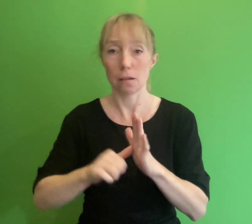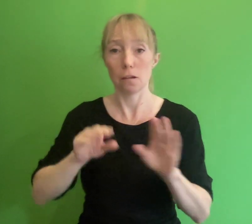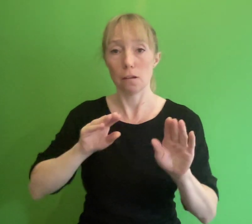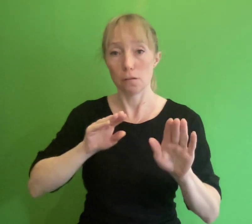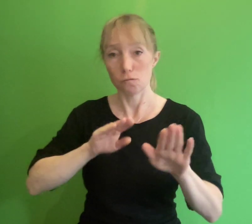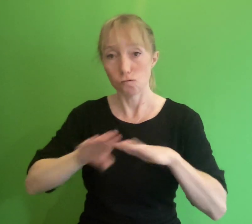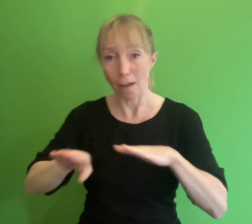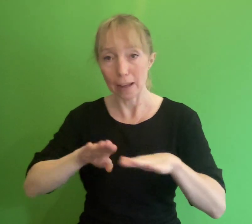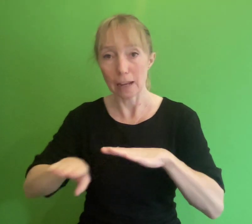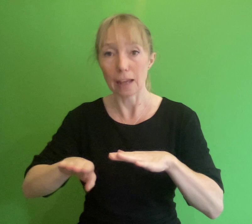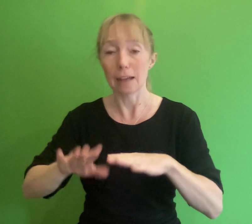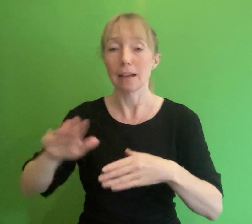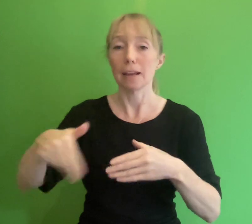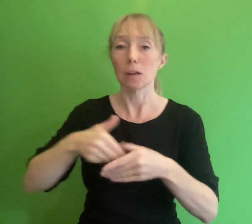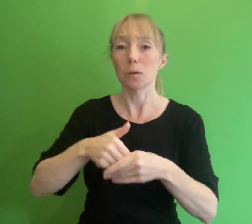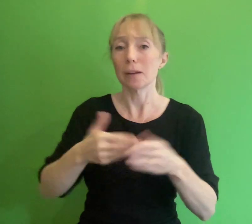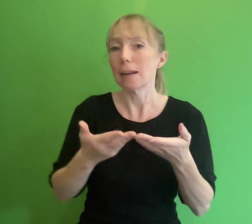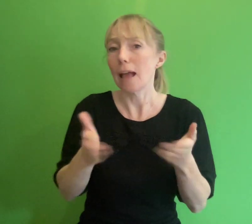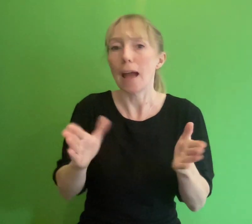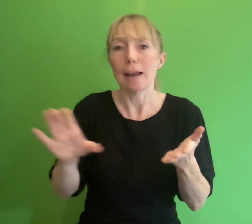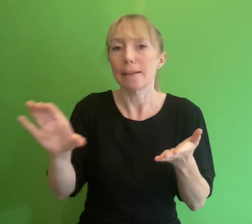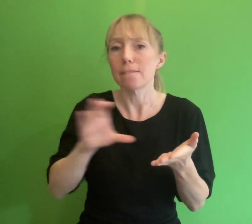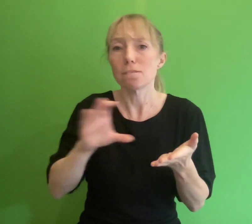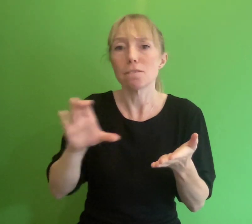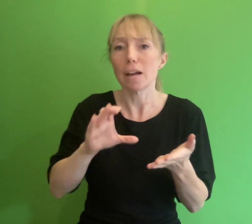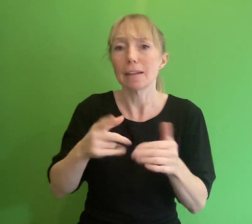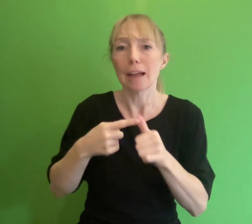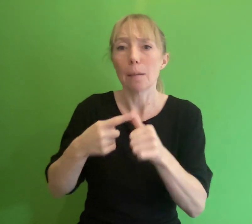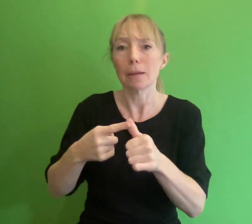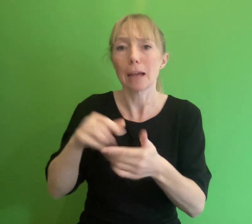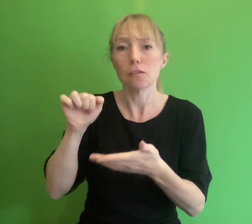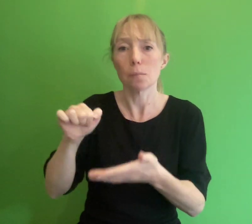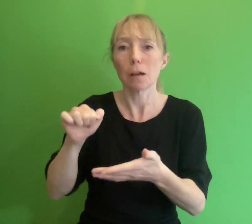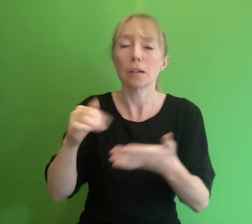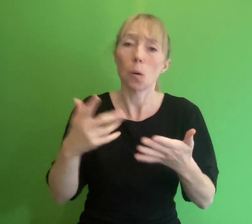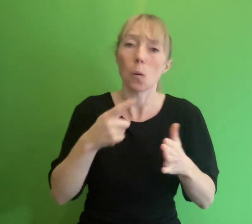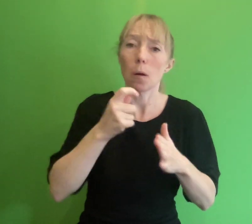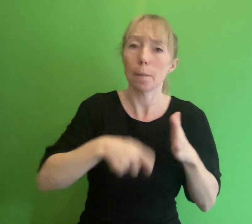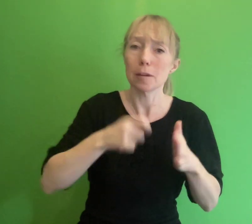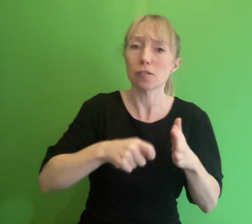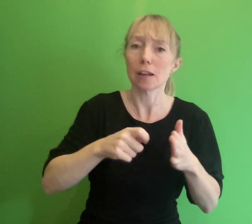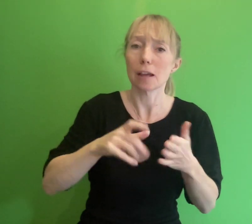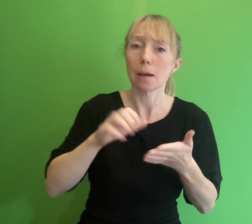and included in any funding application budget or commissioning budgets within partners.